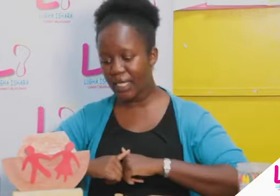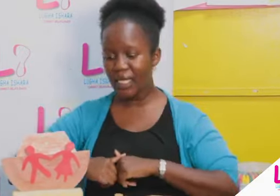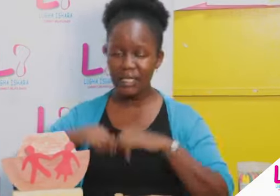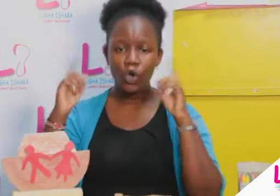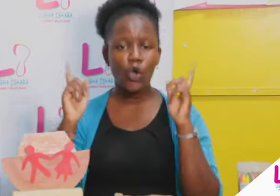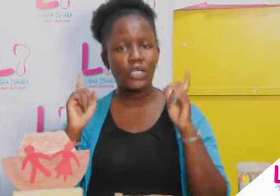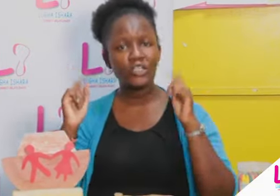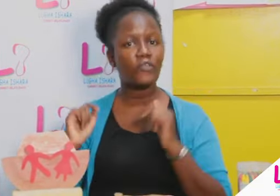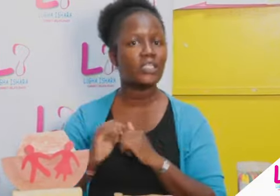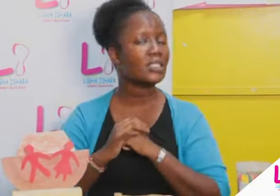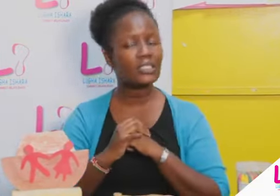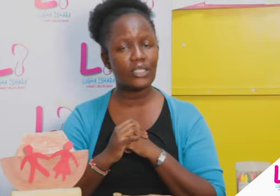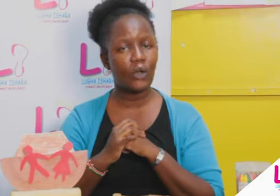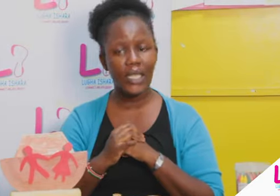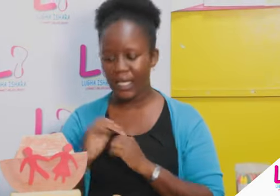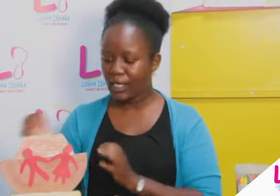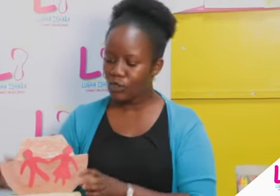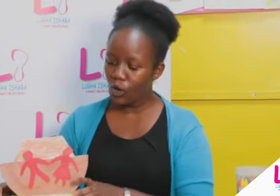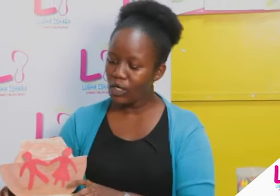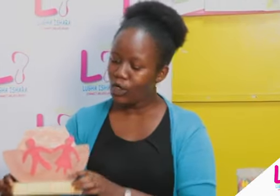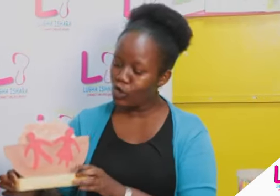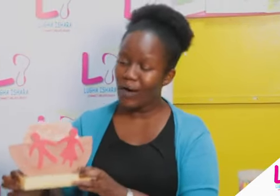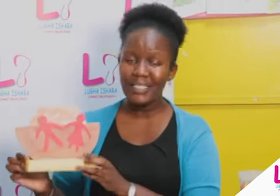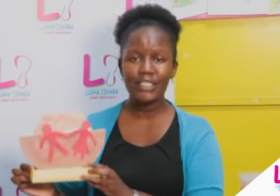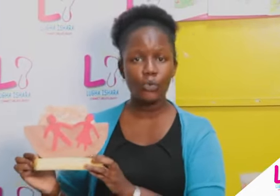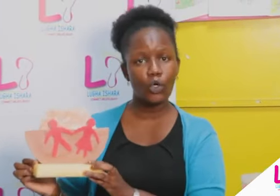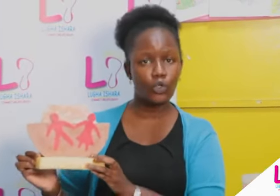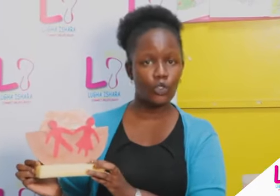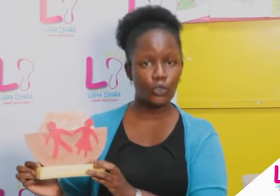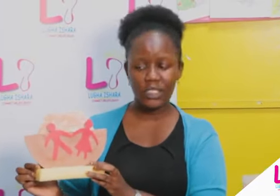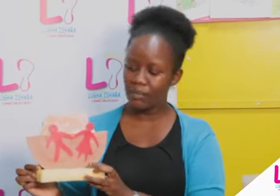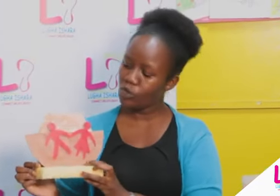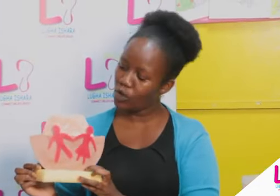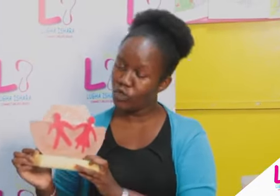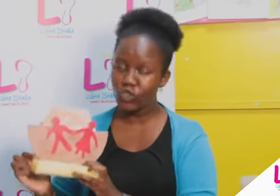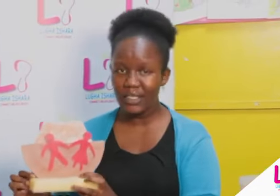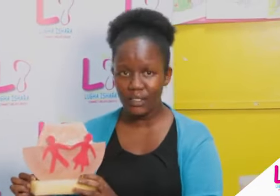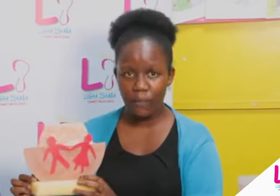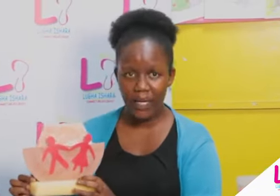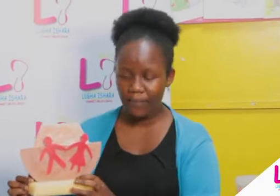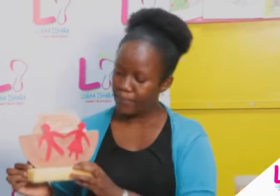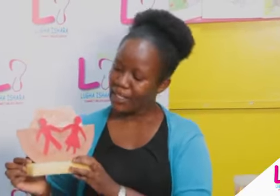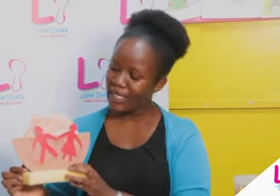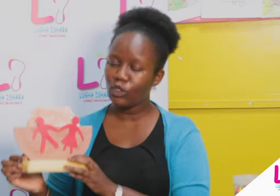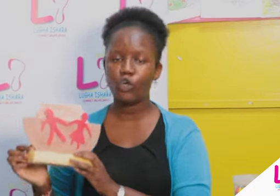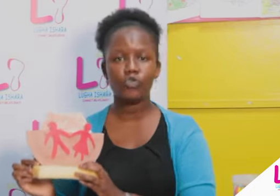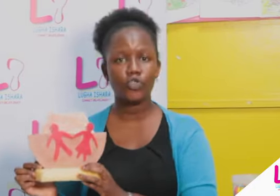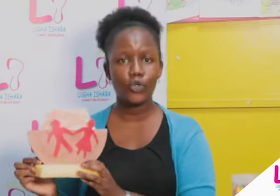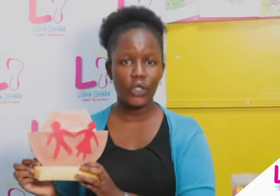Being called different is still okay. So Noah did what God told him. So if you trust and obey, then God will show you the way.